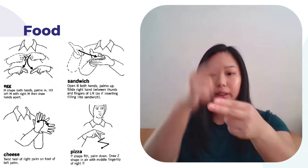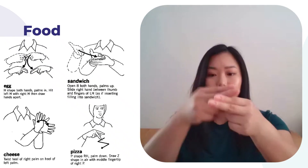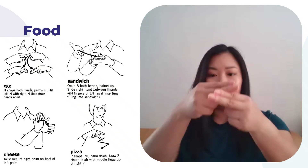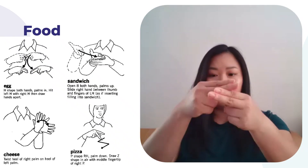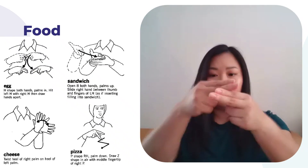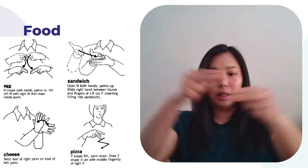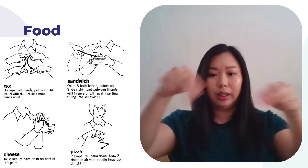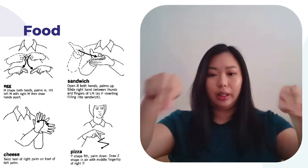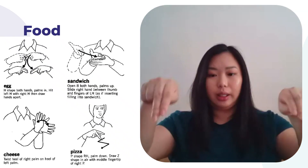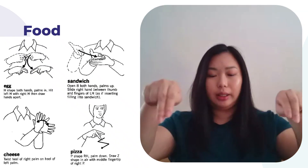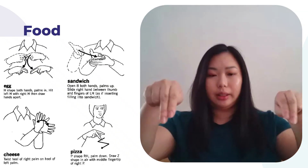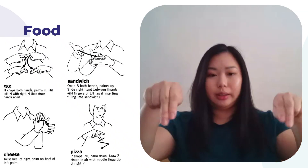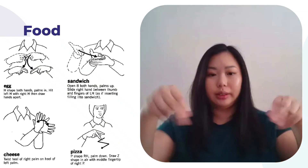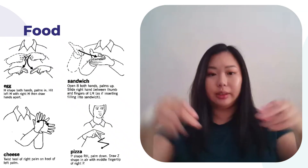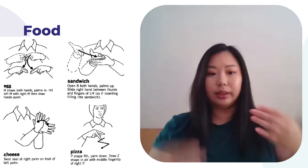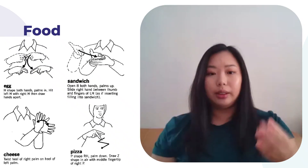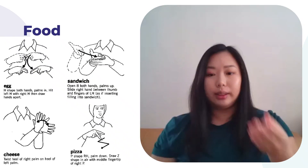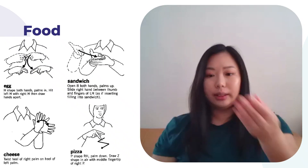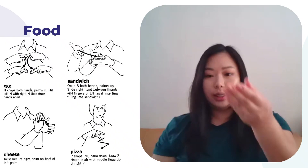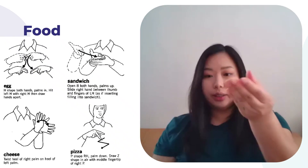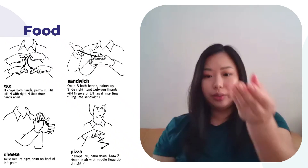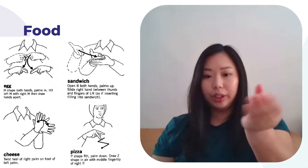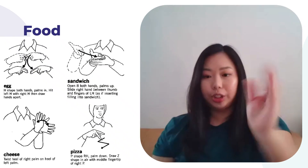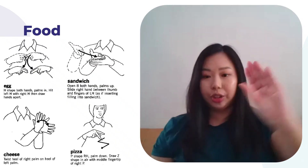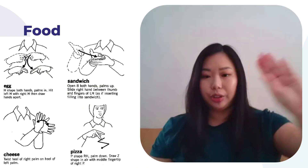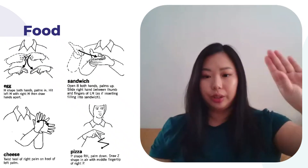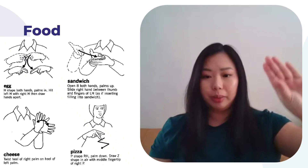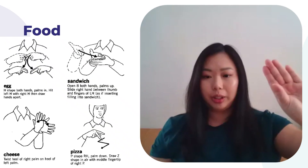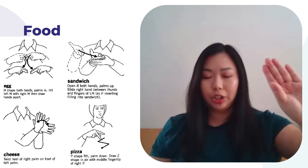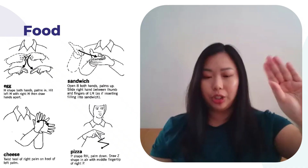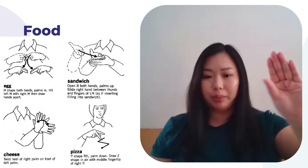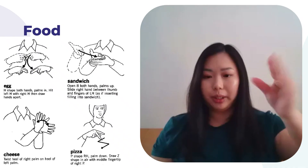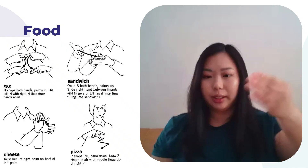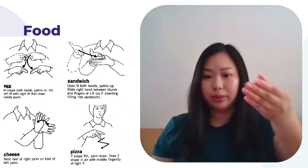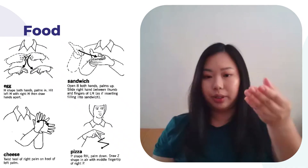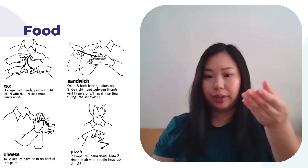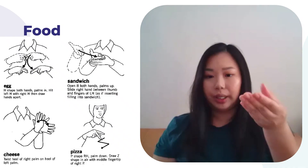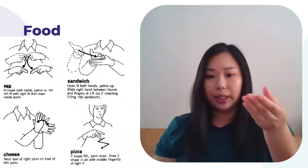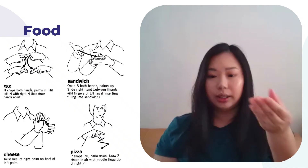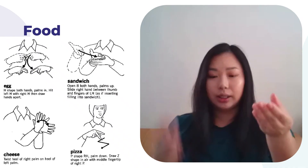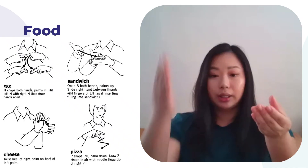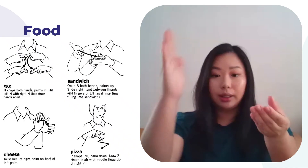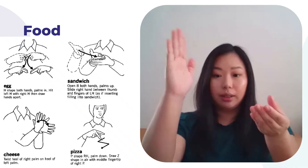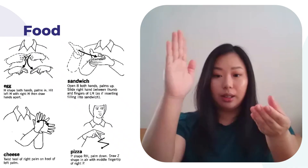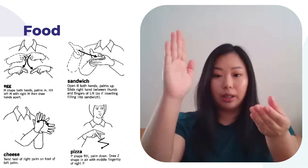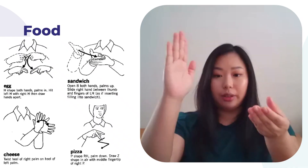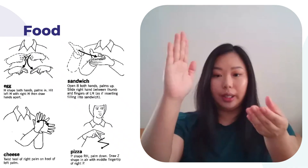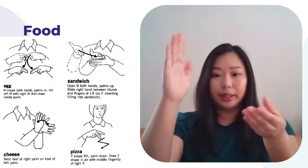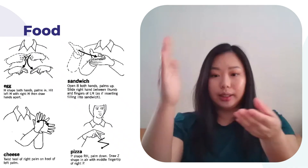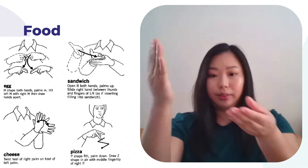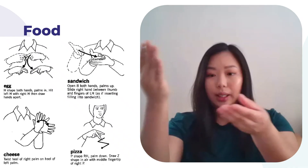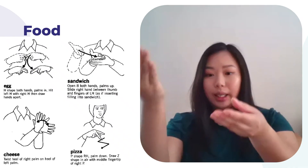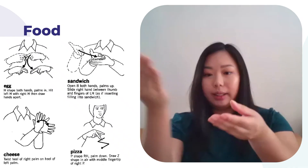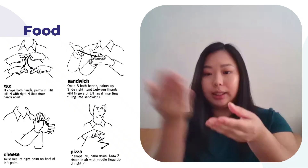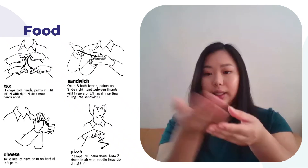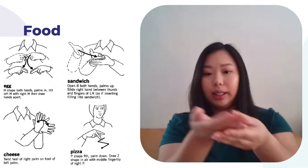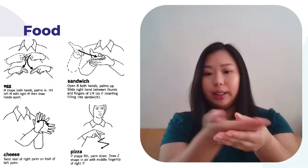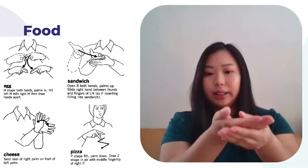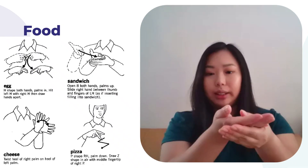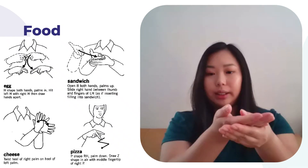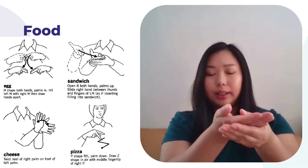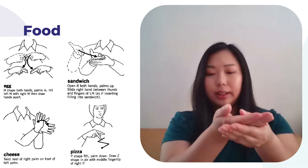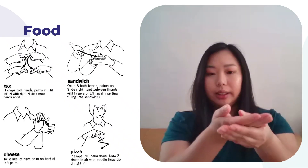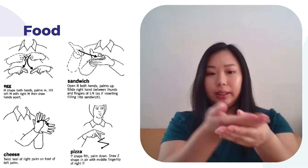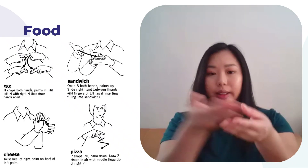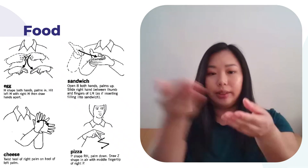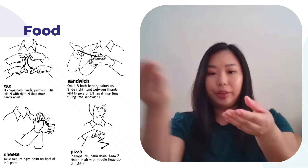egg. Egg. Sandwich, you're going to make a shape like this with your hand. Other hand is flat and slide